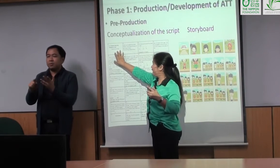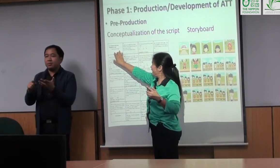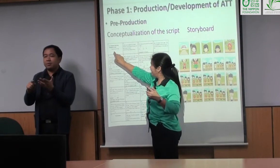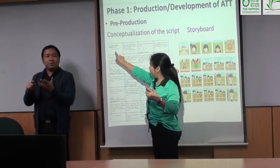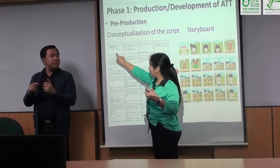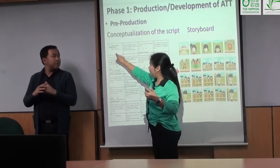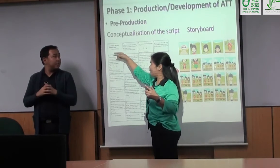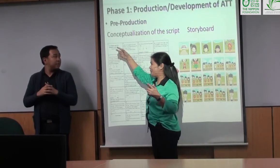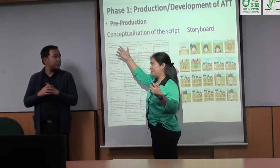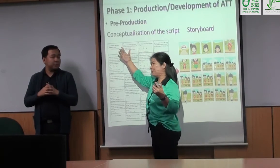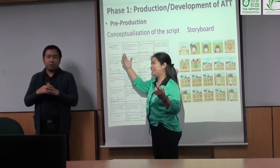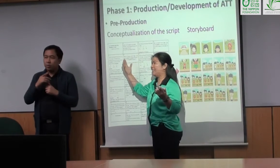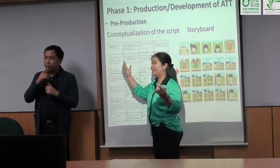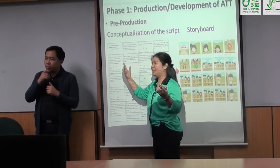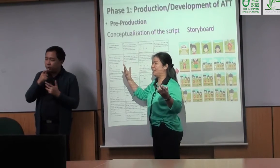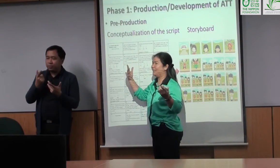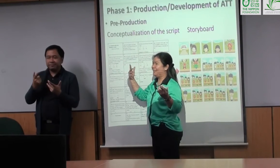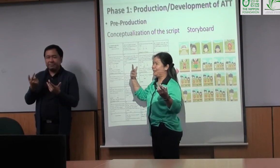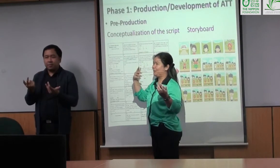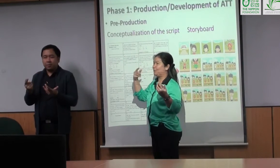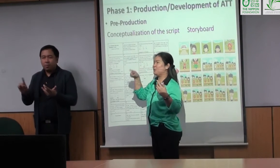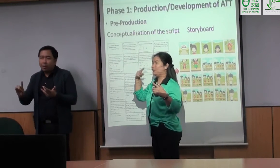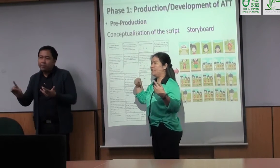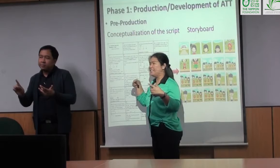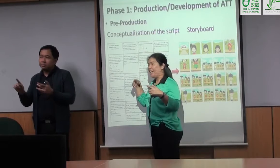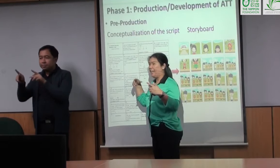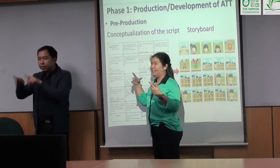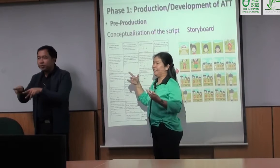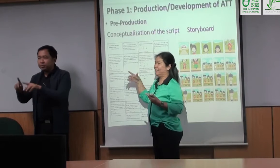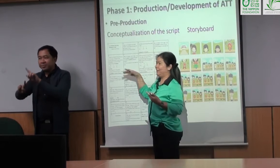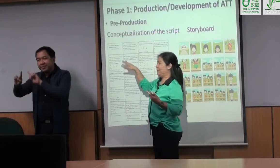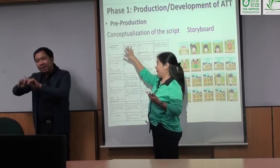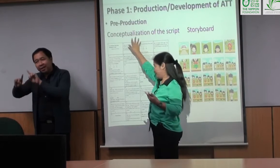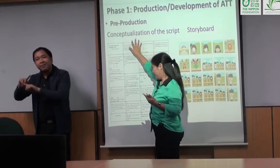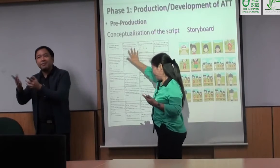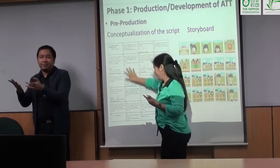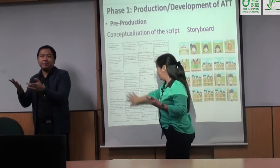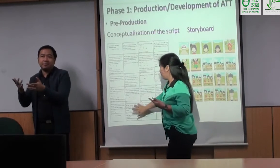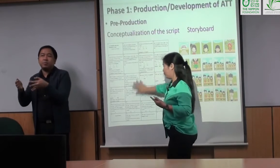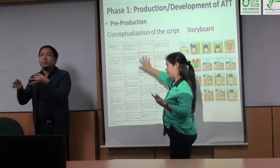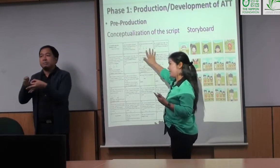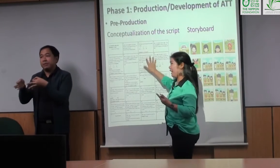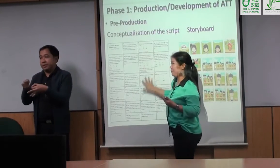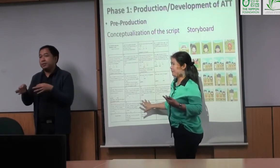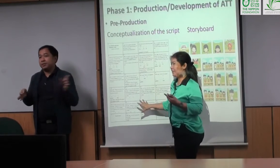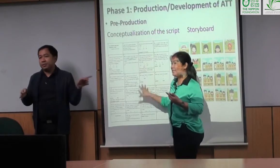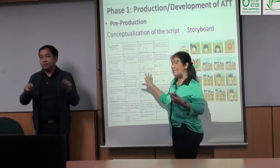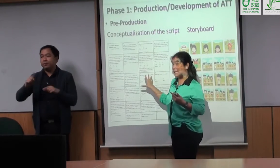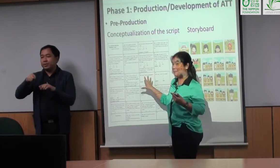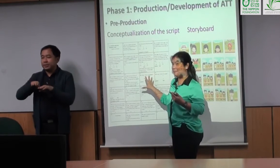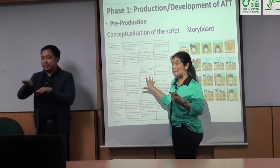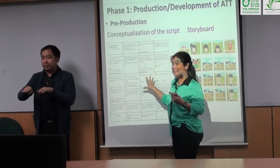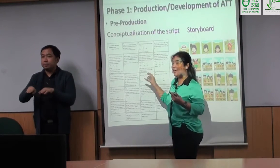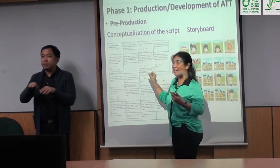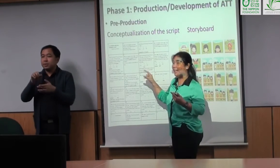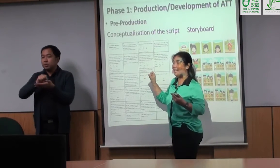will be here, what the person will sign. So this is your first step, the